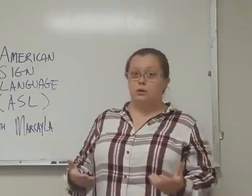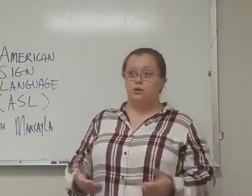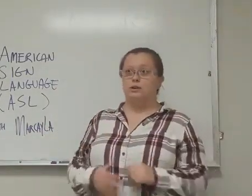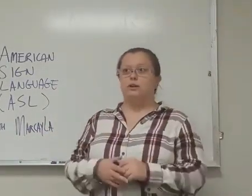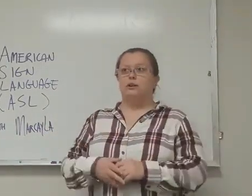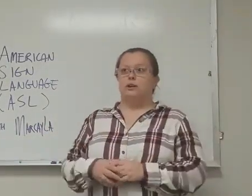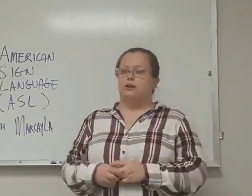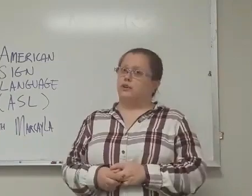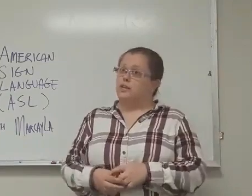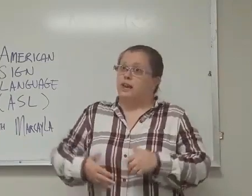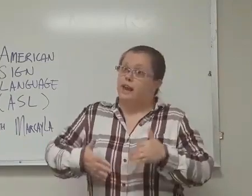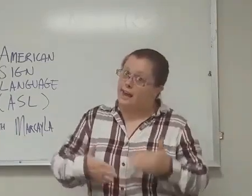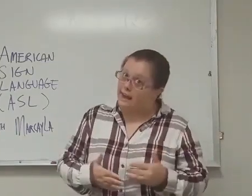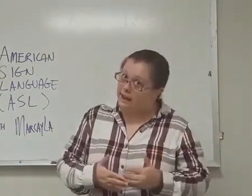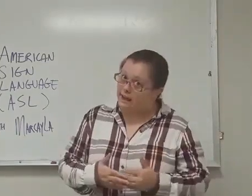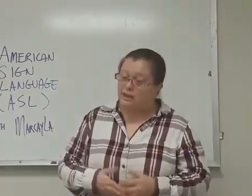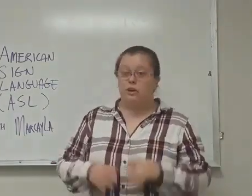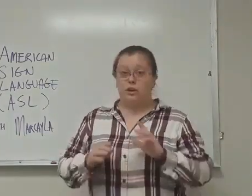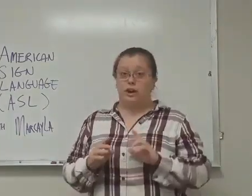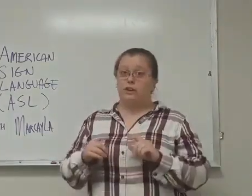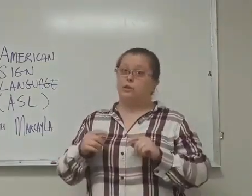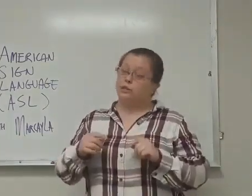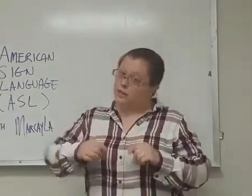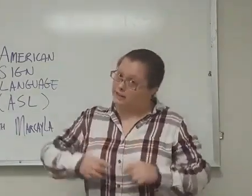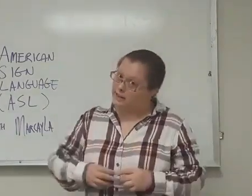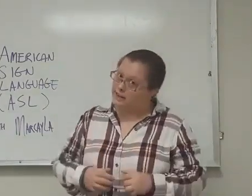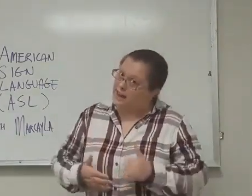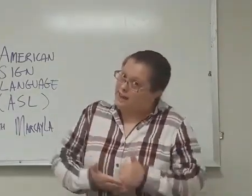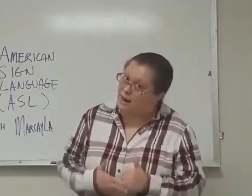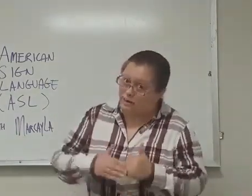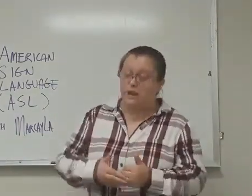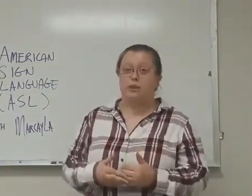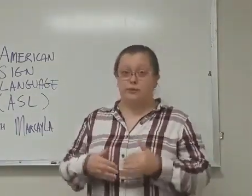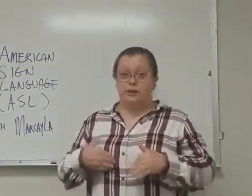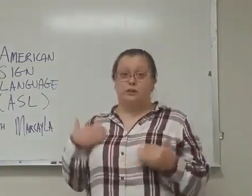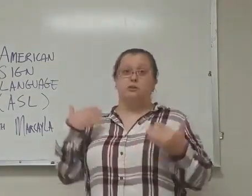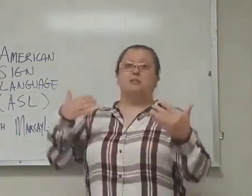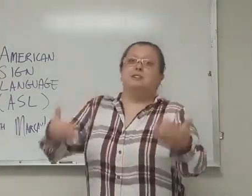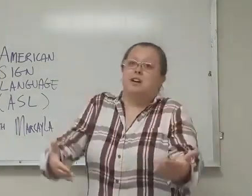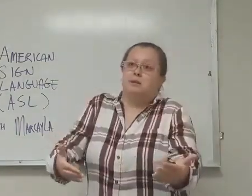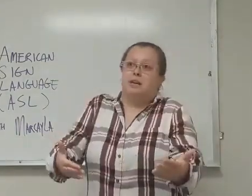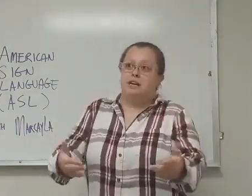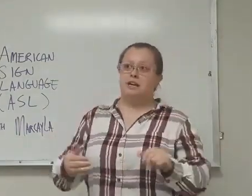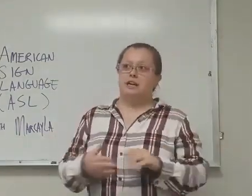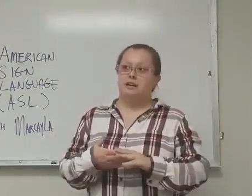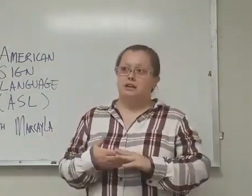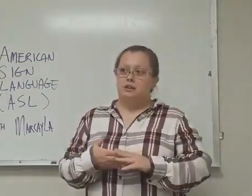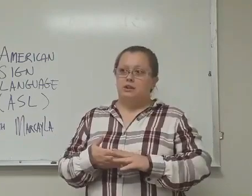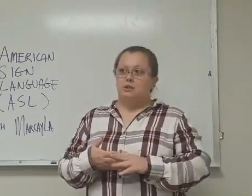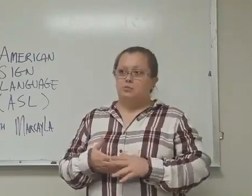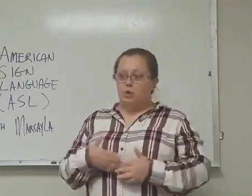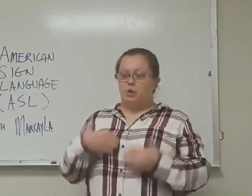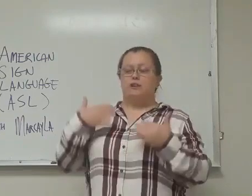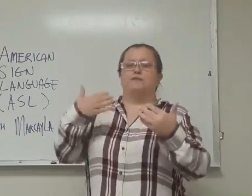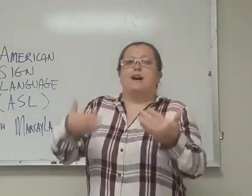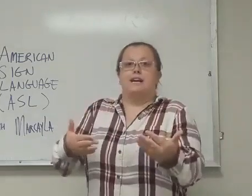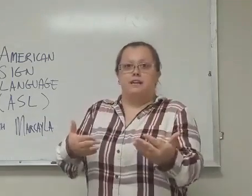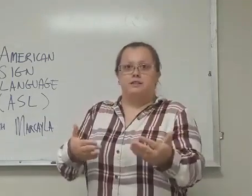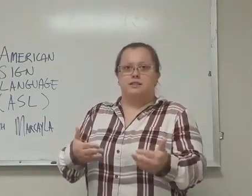tone. If you're saying hey, you're kind of using that like, hey, how can I help you? Like you're kind of making it more inviting to